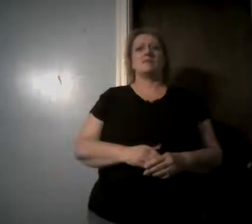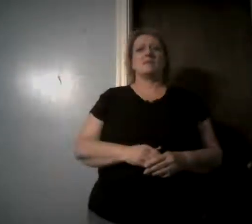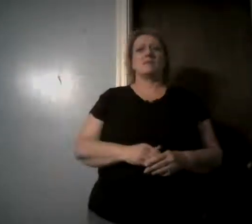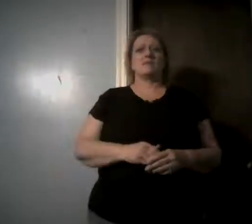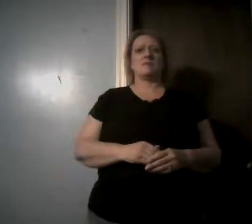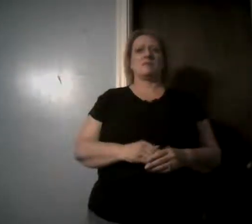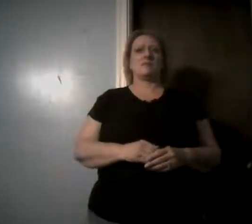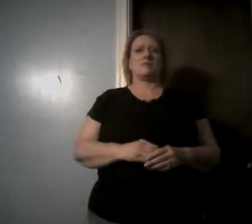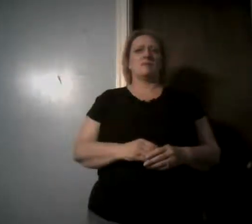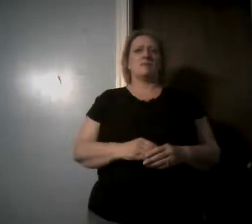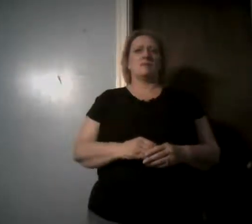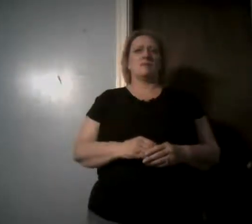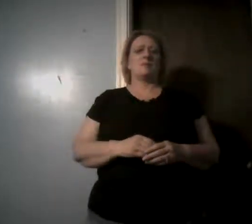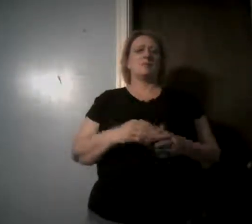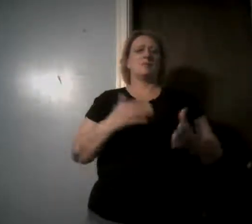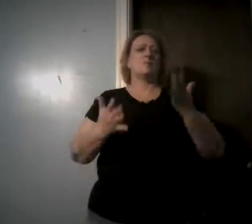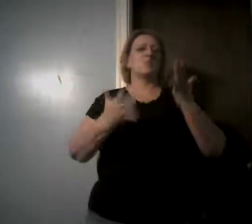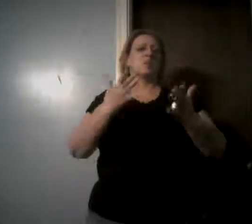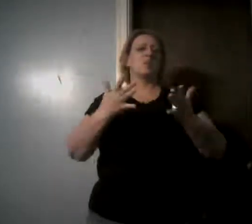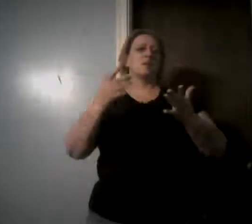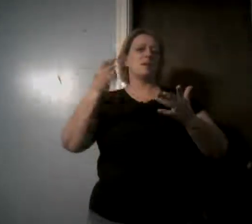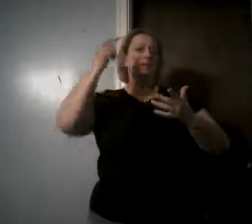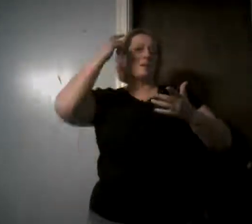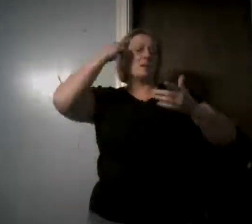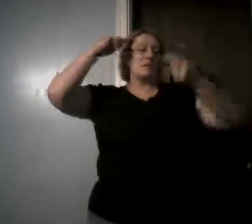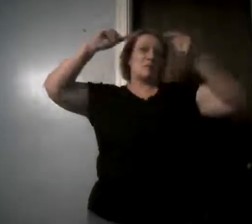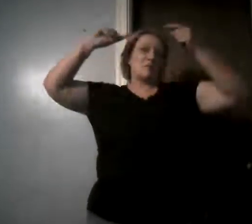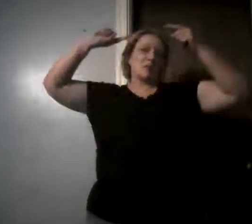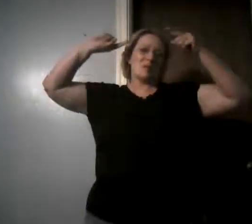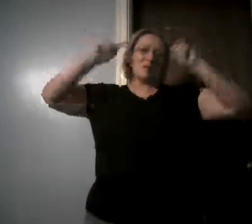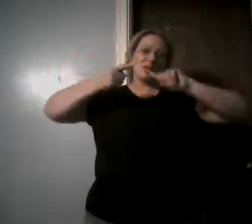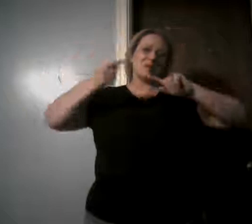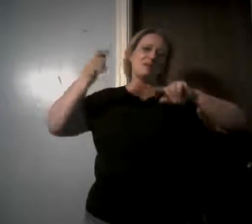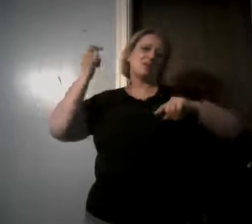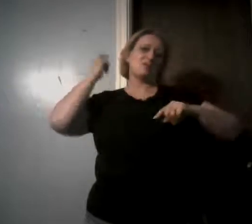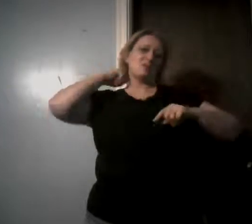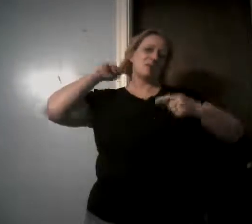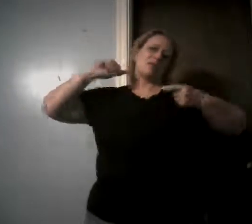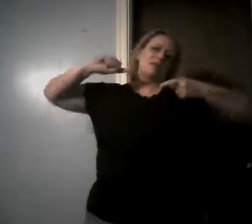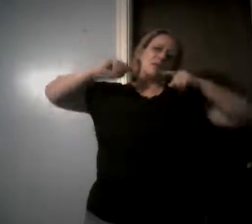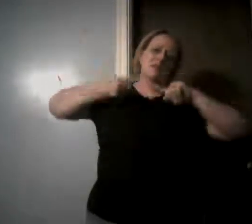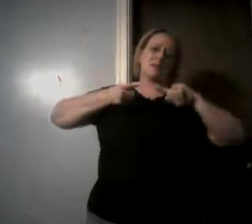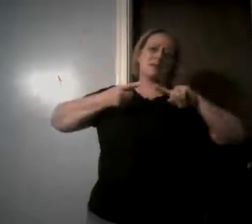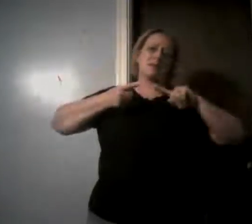Also head or neck injuries or medications that cause ear damage.